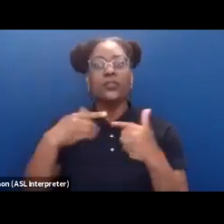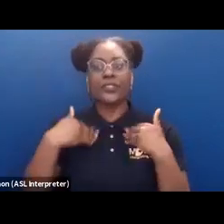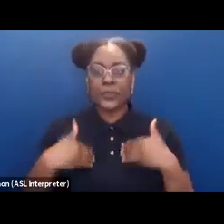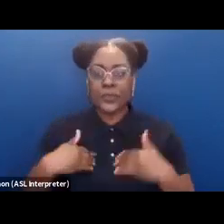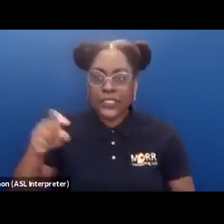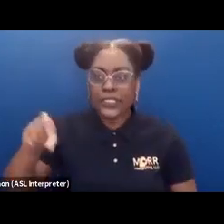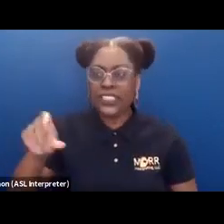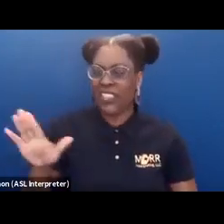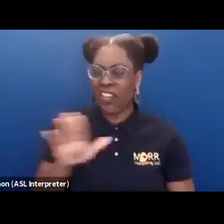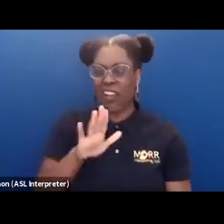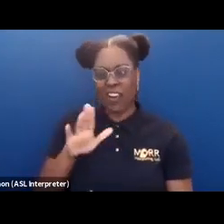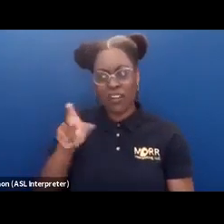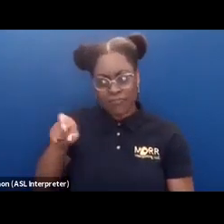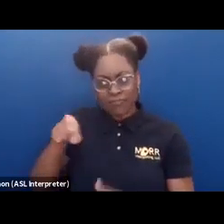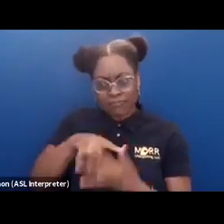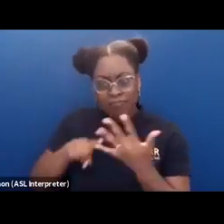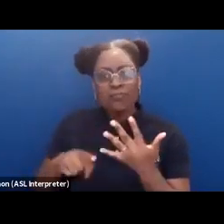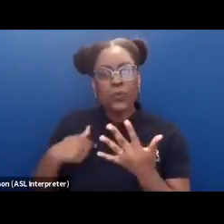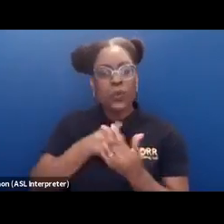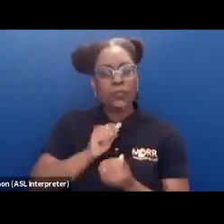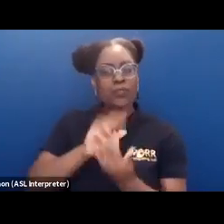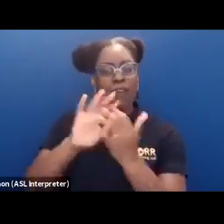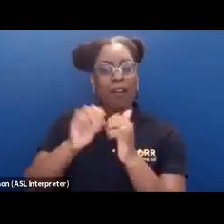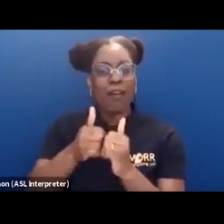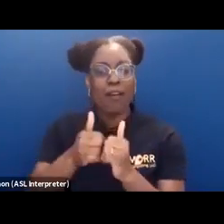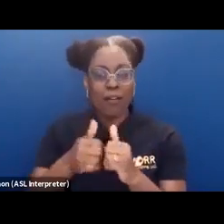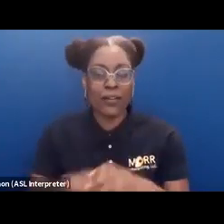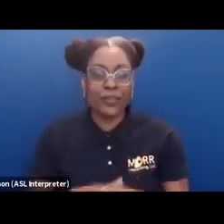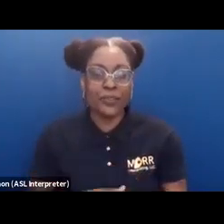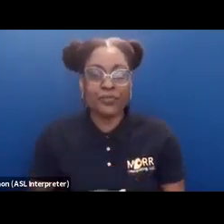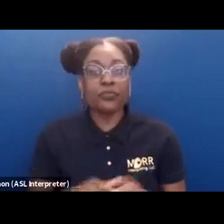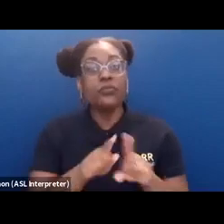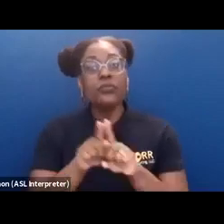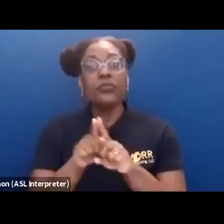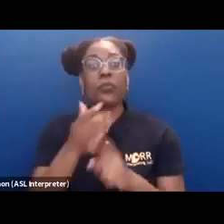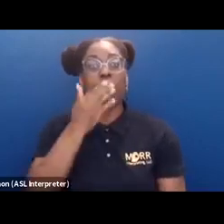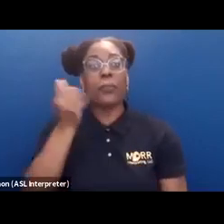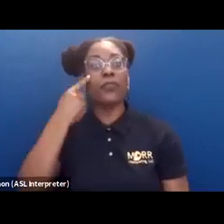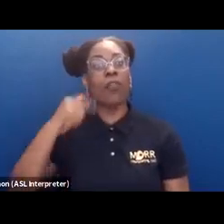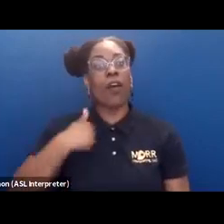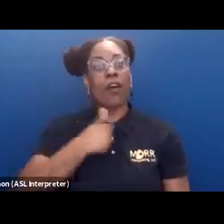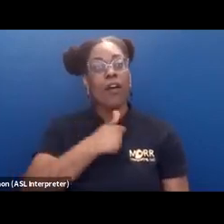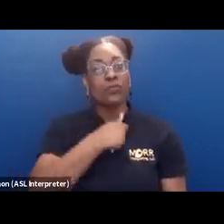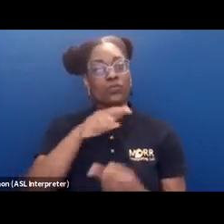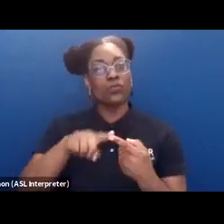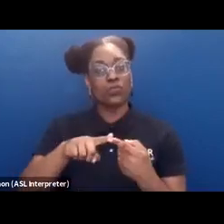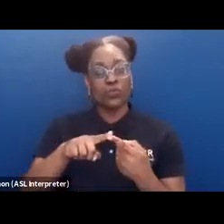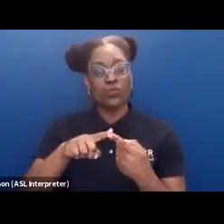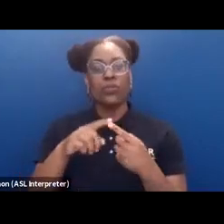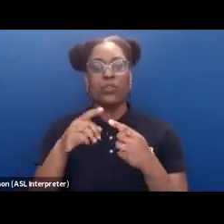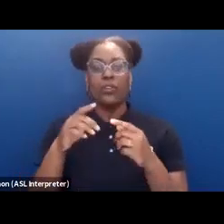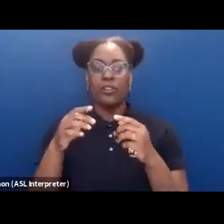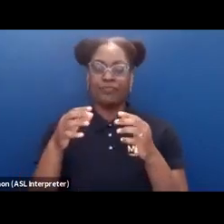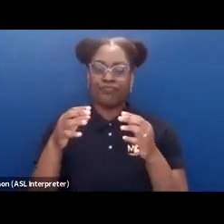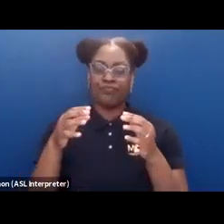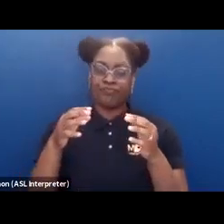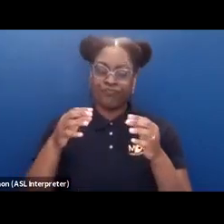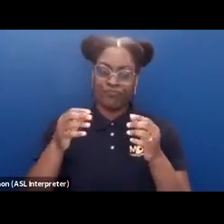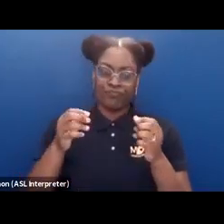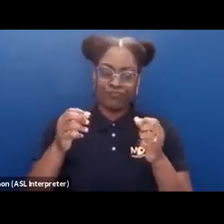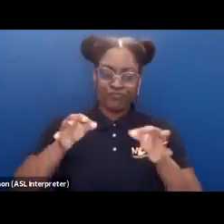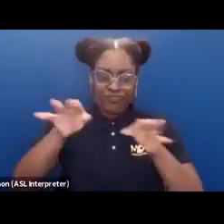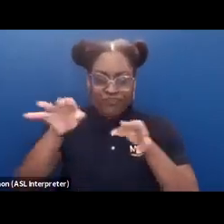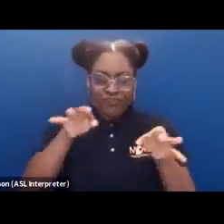of connected to how best to articulate this intimate relationship between